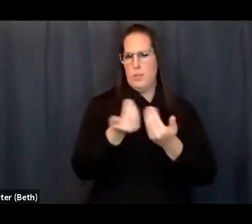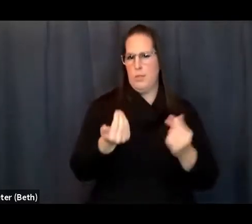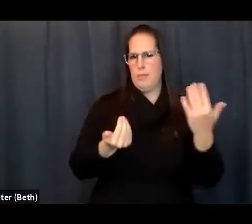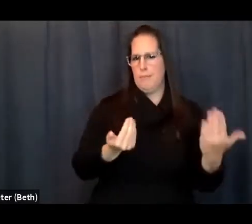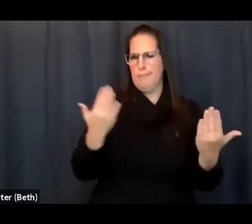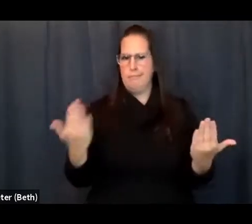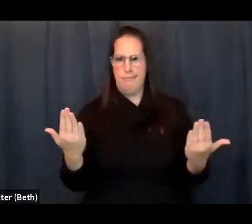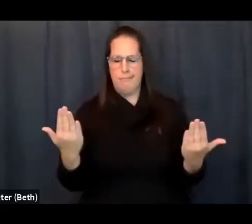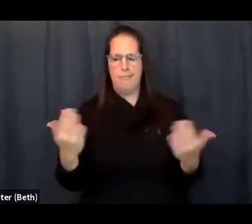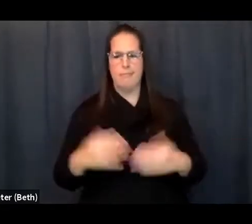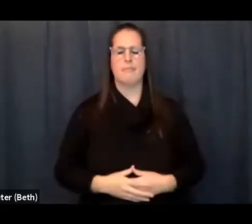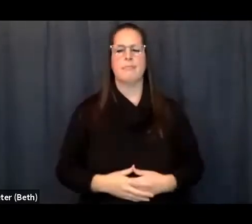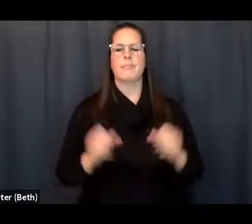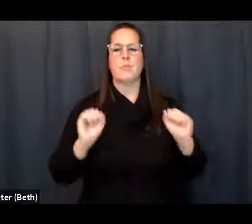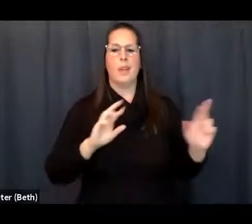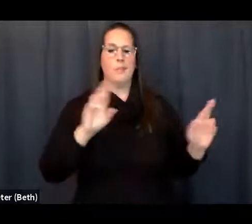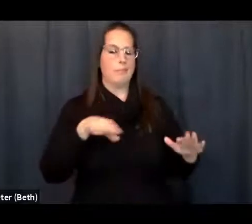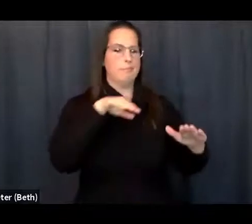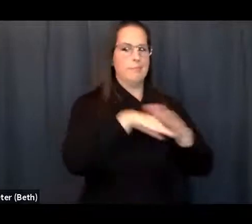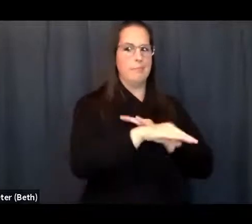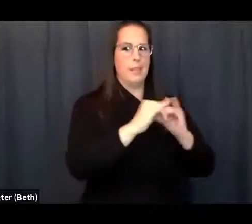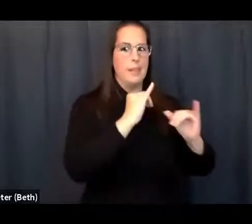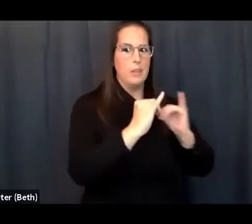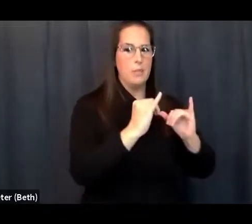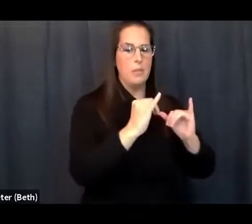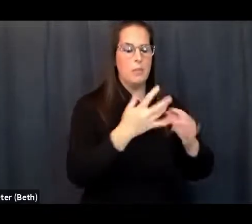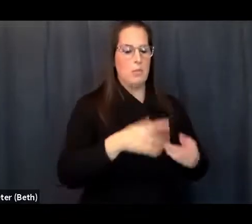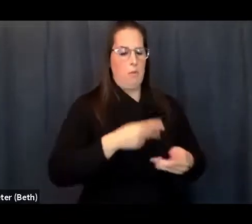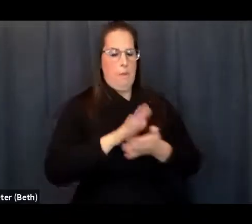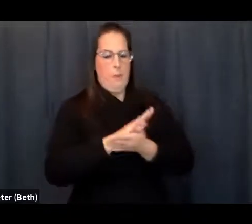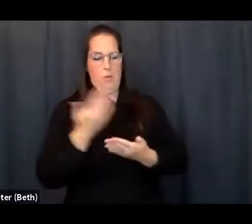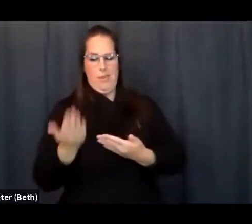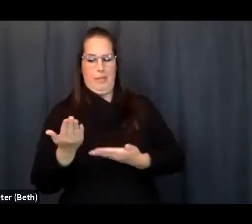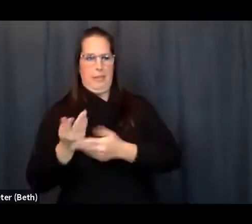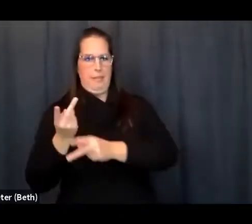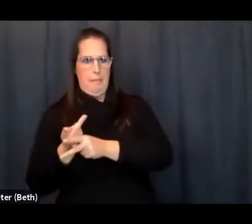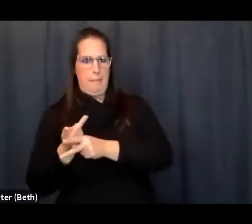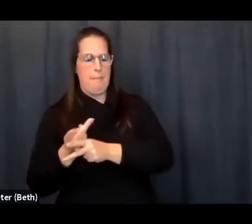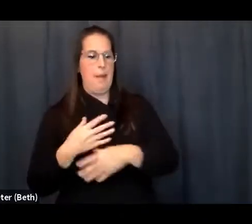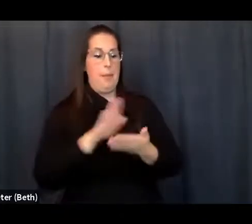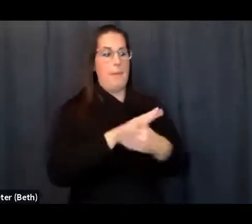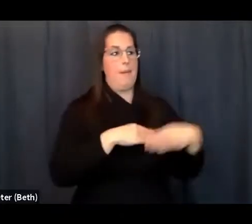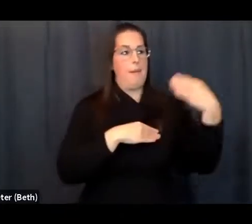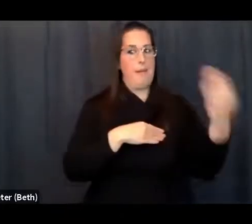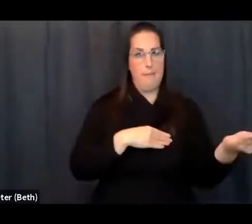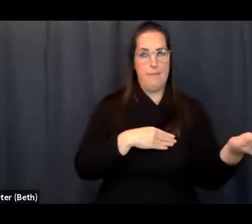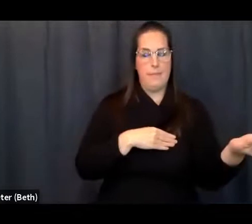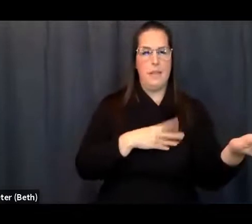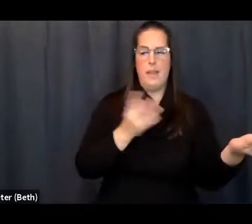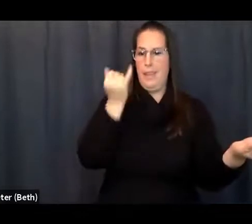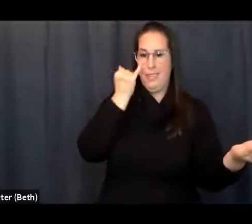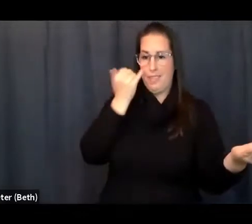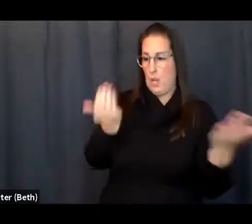into your interview. You have one for yourself, and you can give one to the employer. Even if they've never seen it before, you'd be